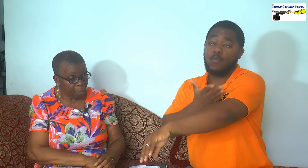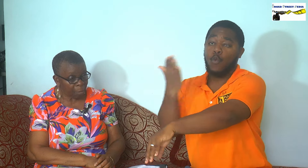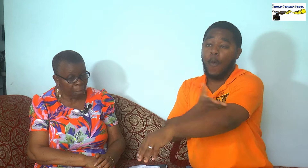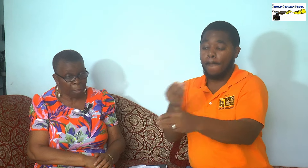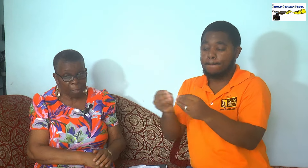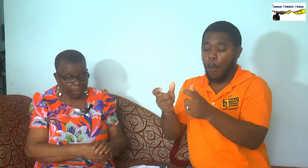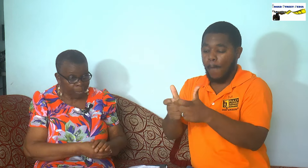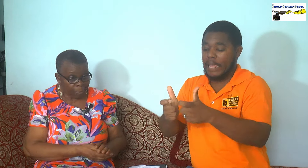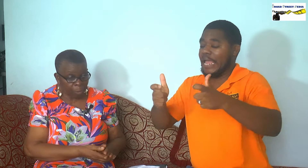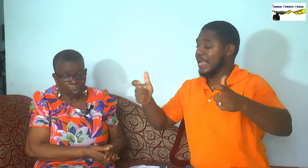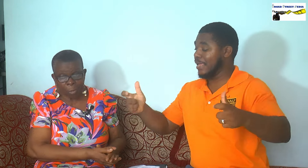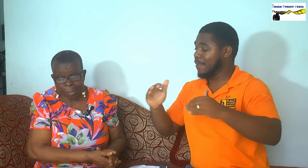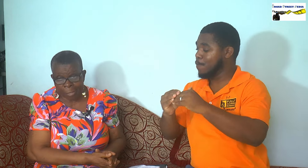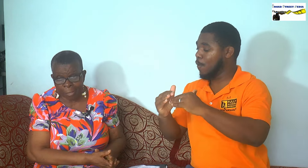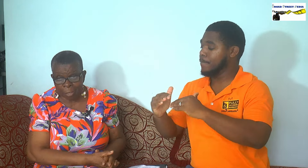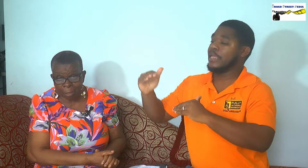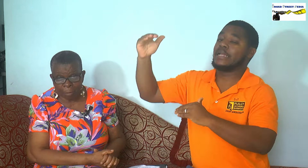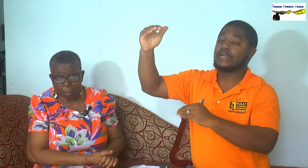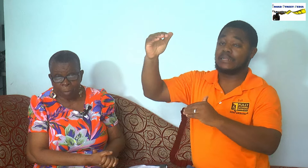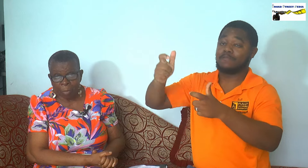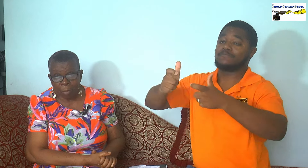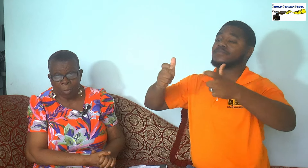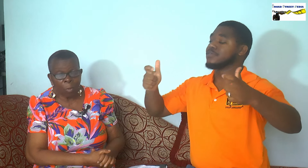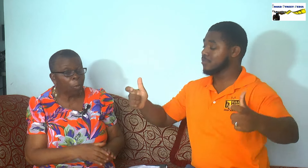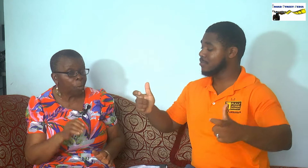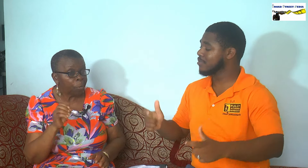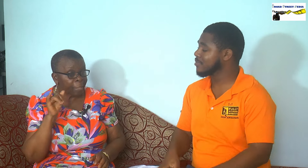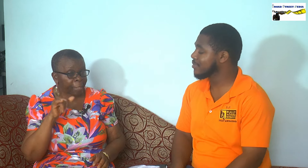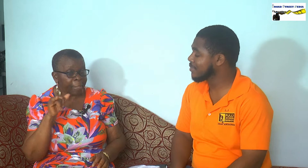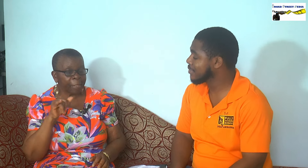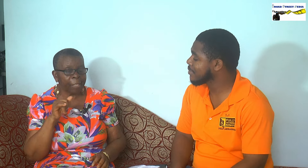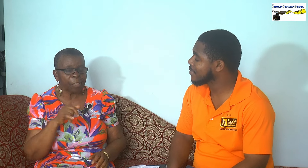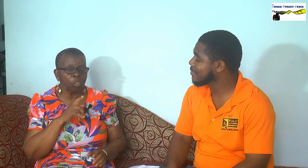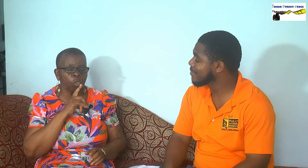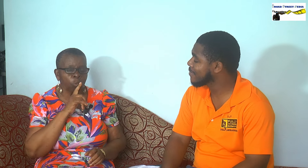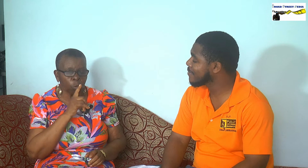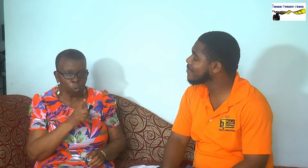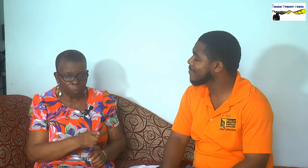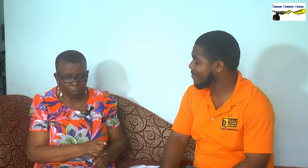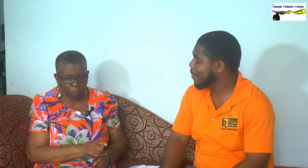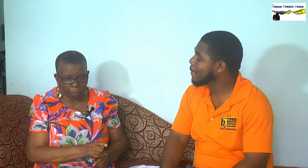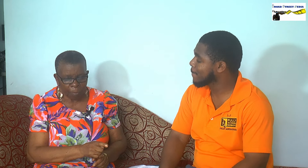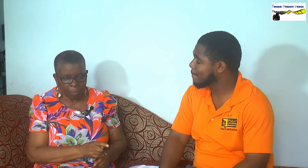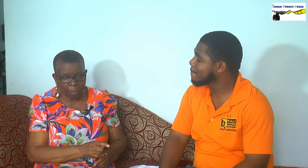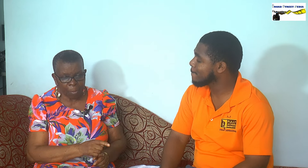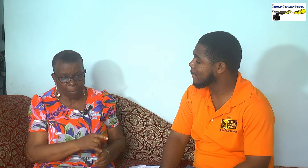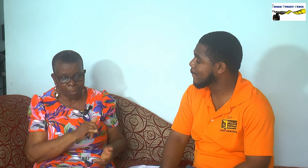be renovated and expanded. Oh yes, that is true. And